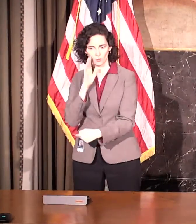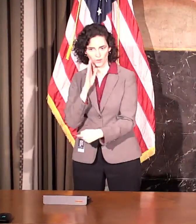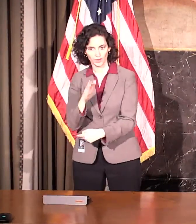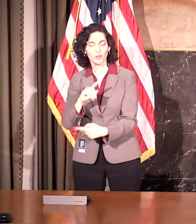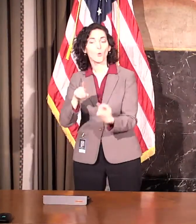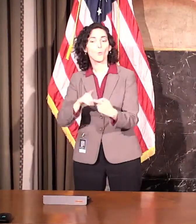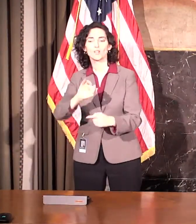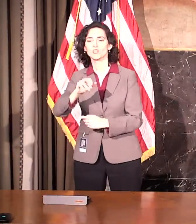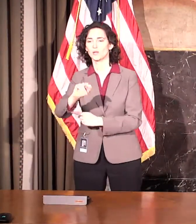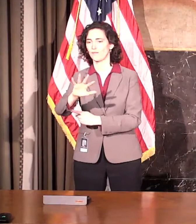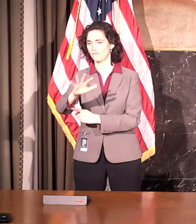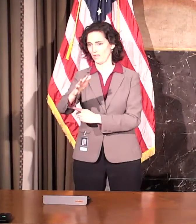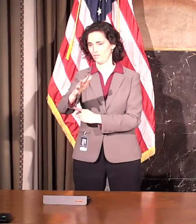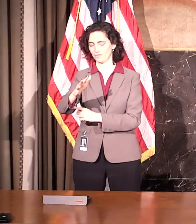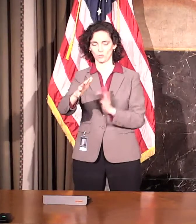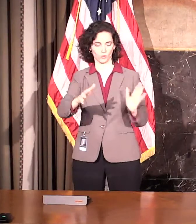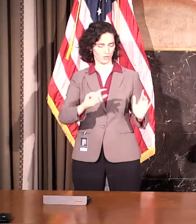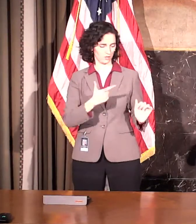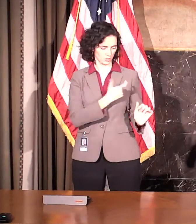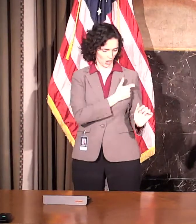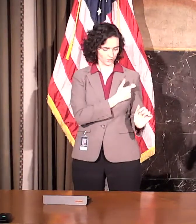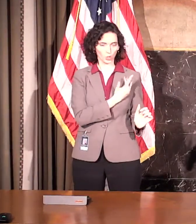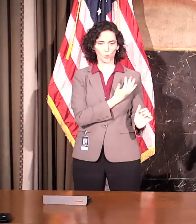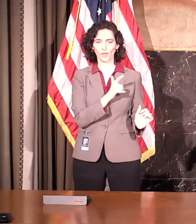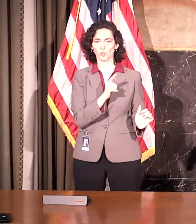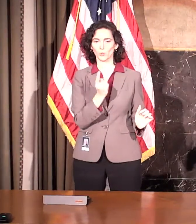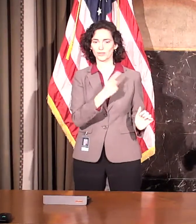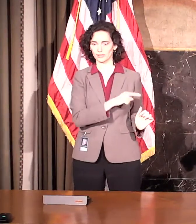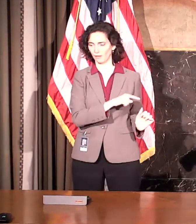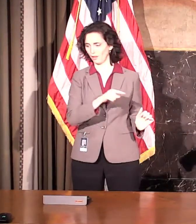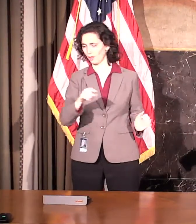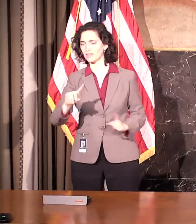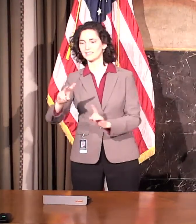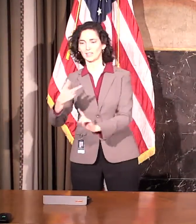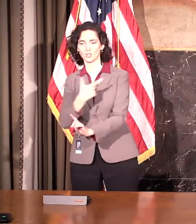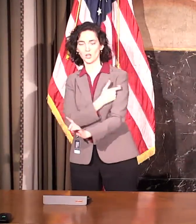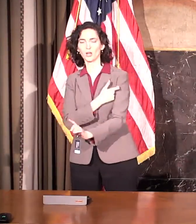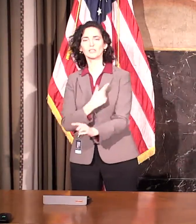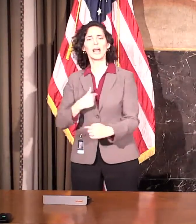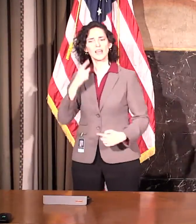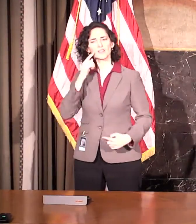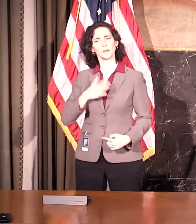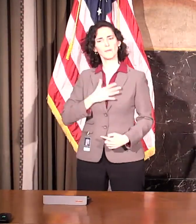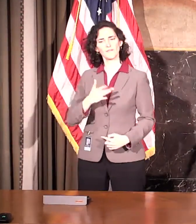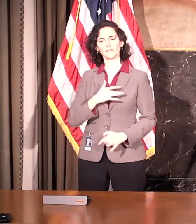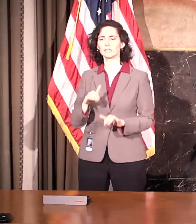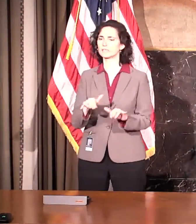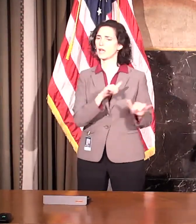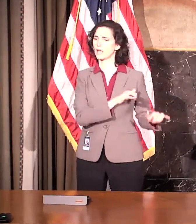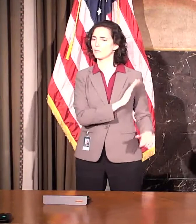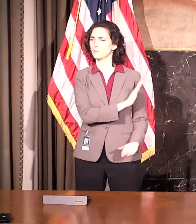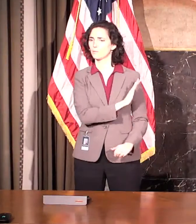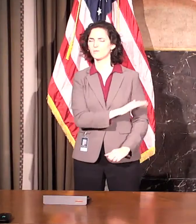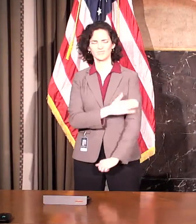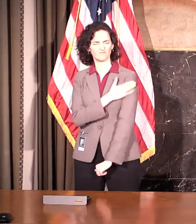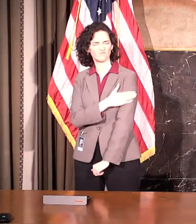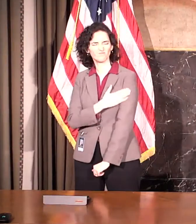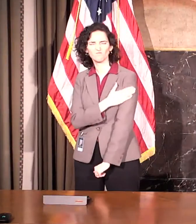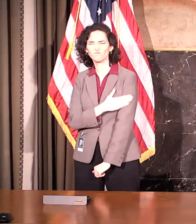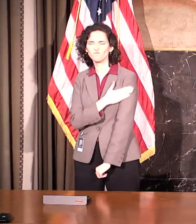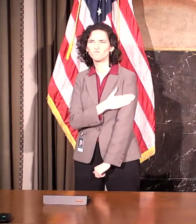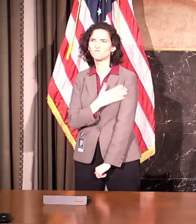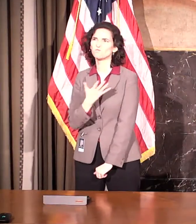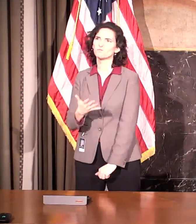January 5th is my date, my 21-day follow-up. So I think I had a very similar experience. Yeah, I had sore arm maybe